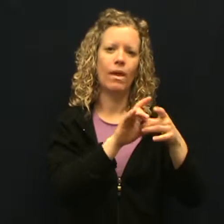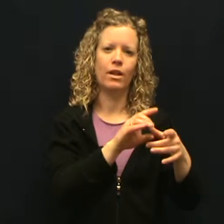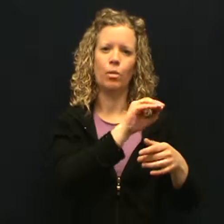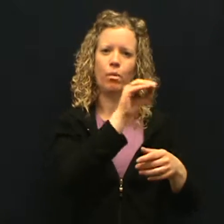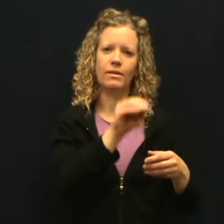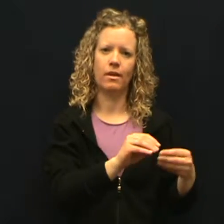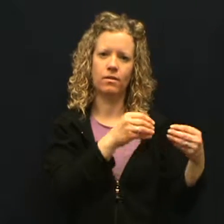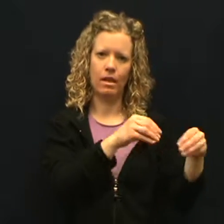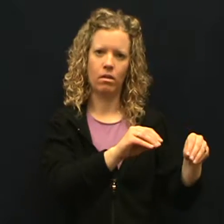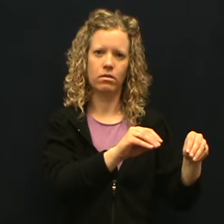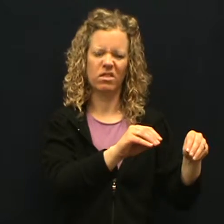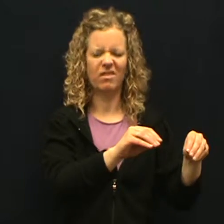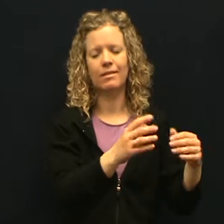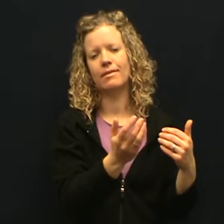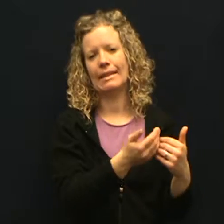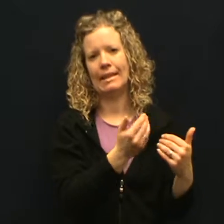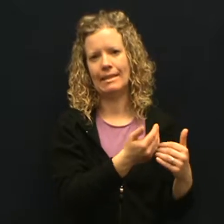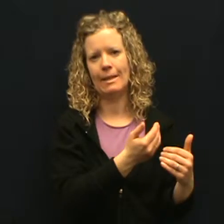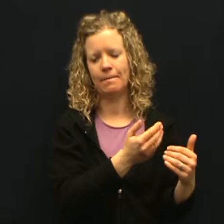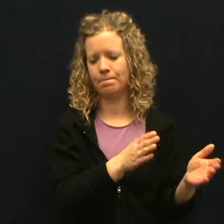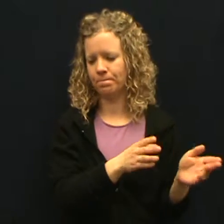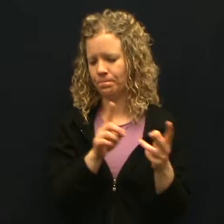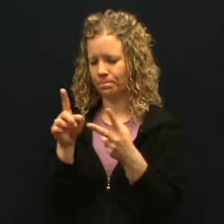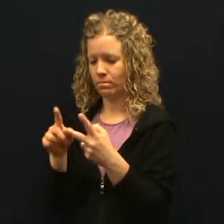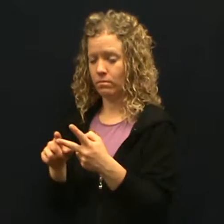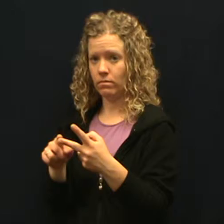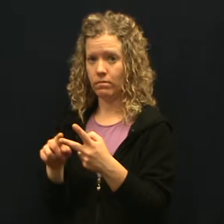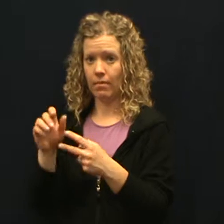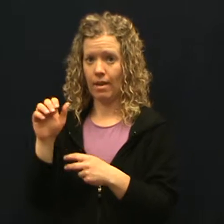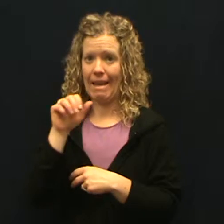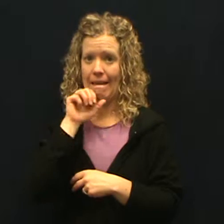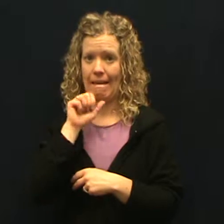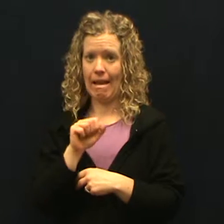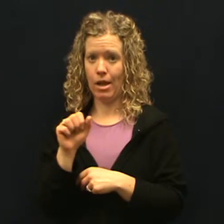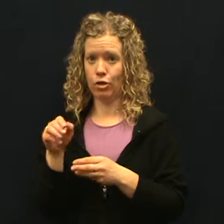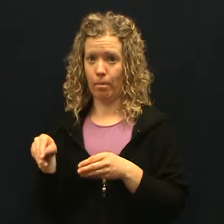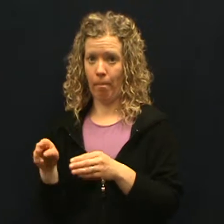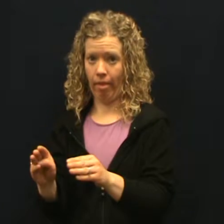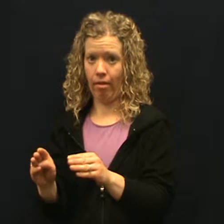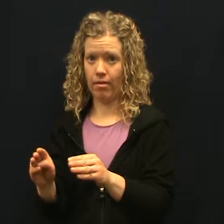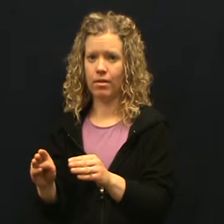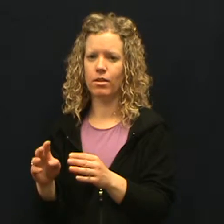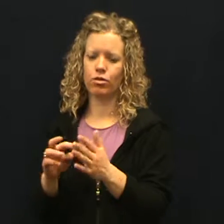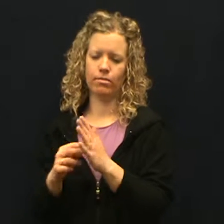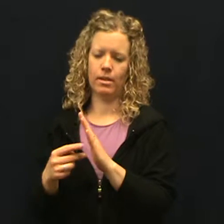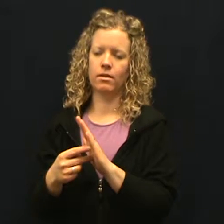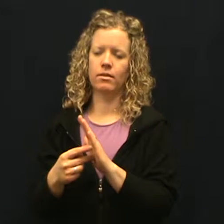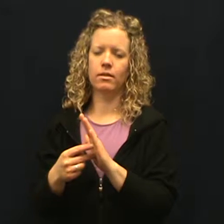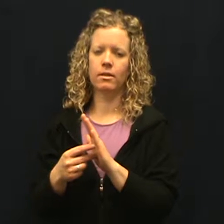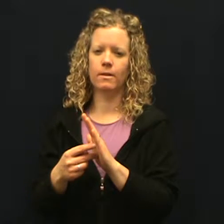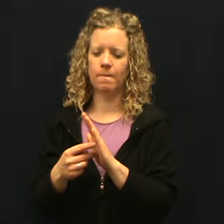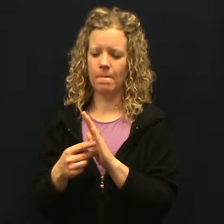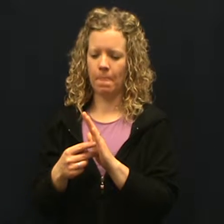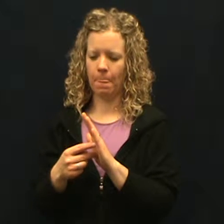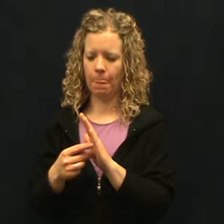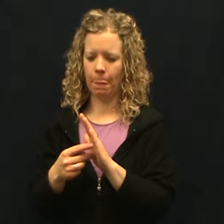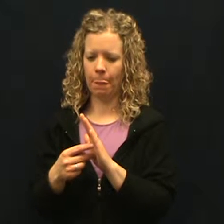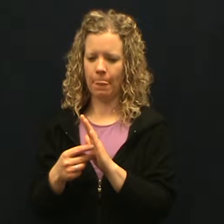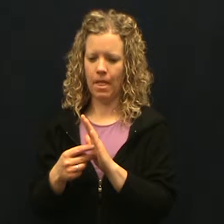easily. In the aging method, we're going to look at what your